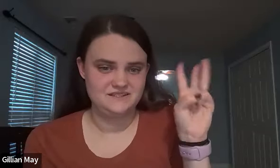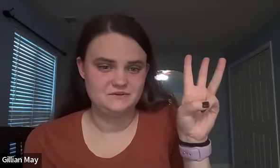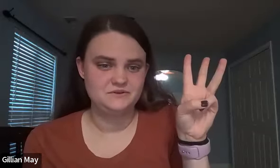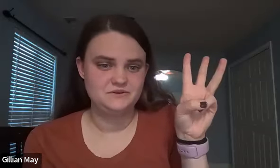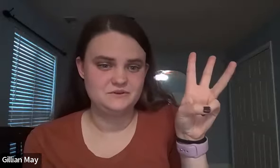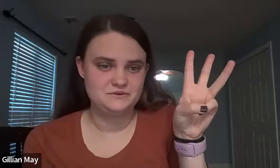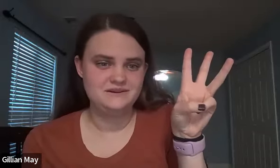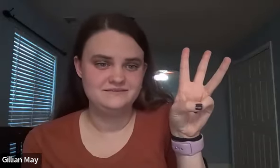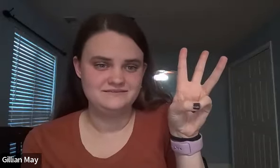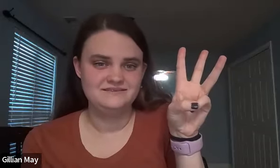W.